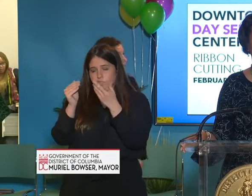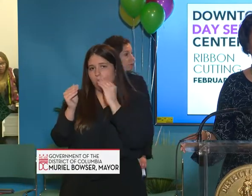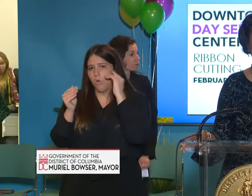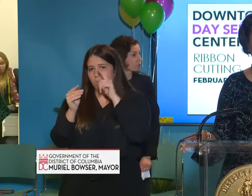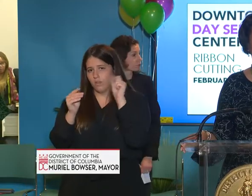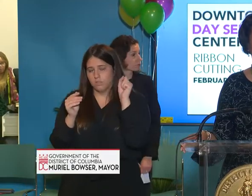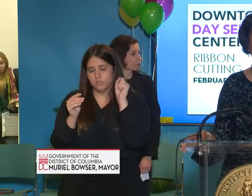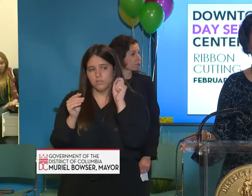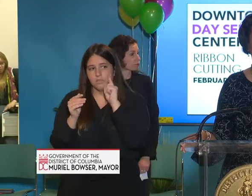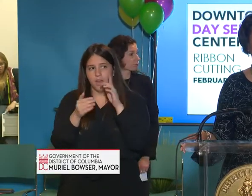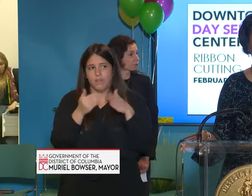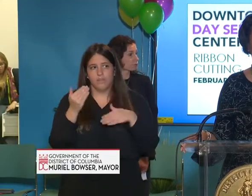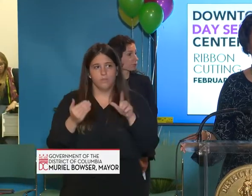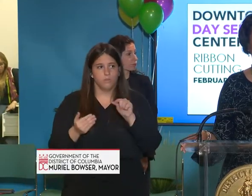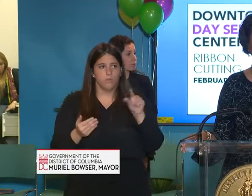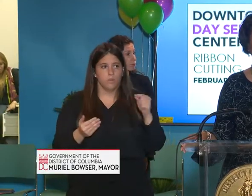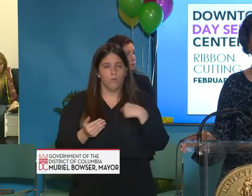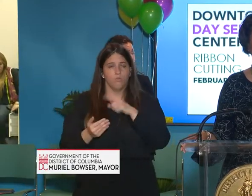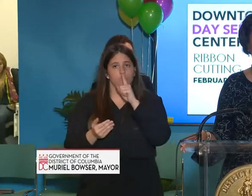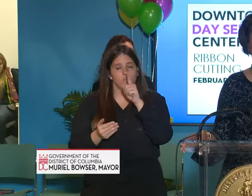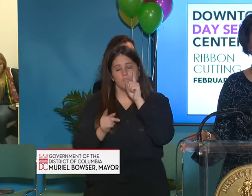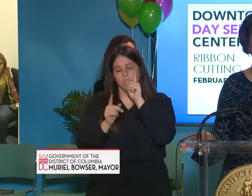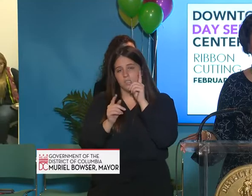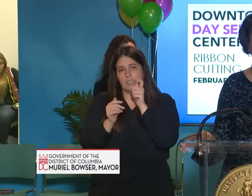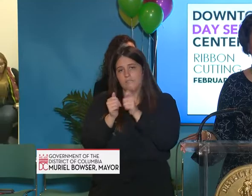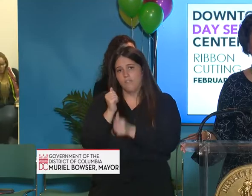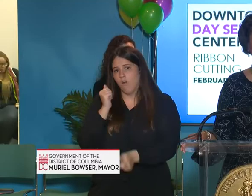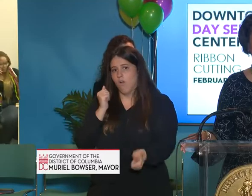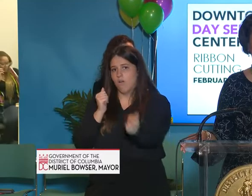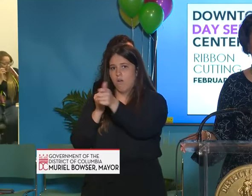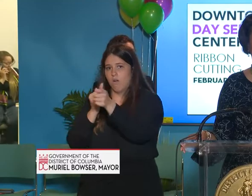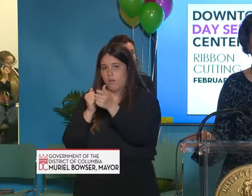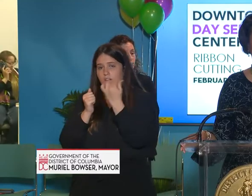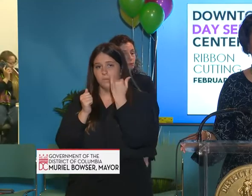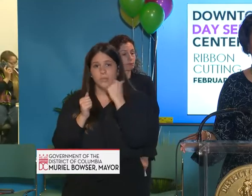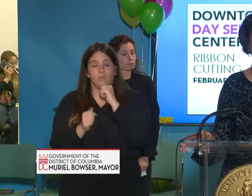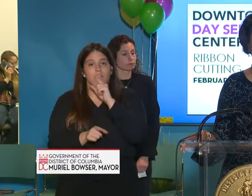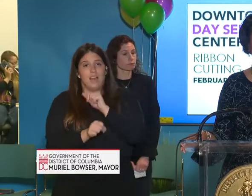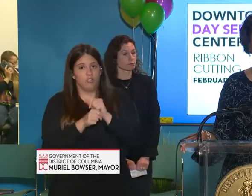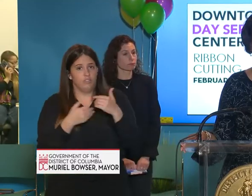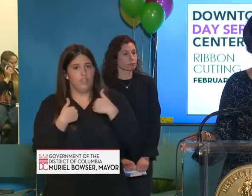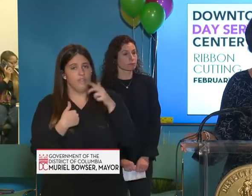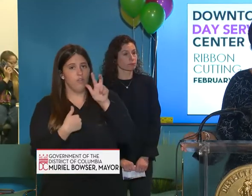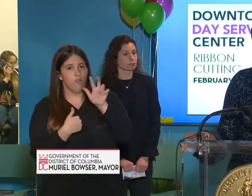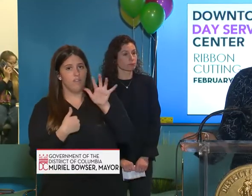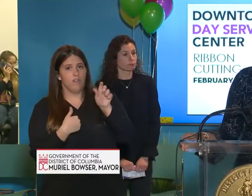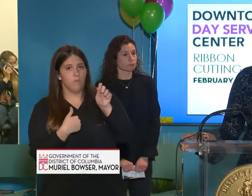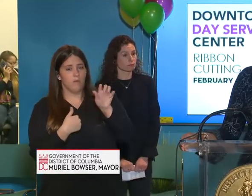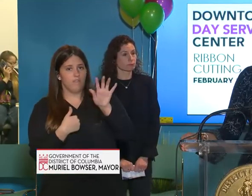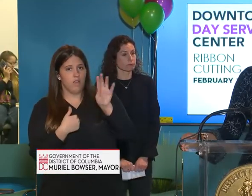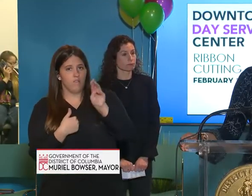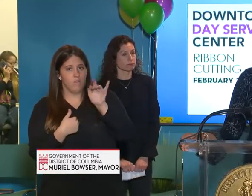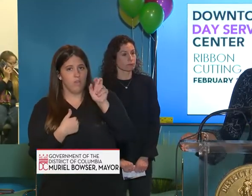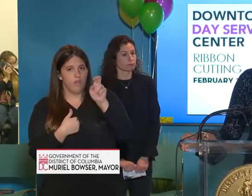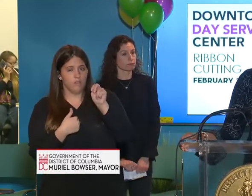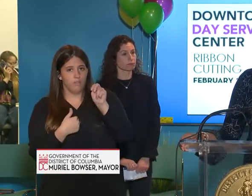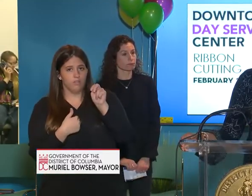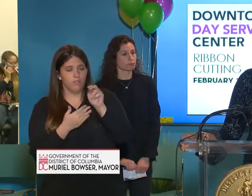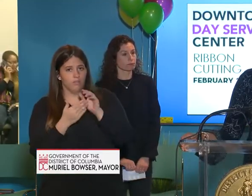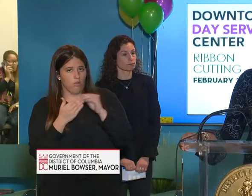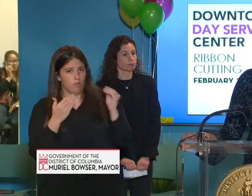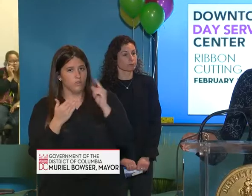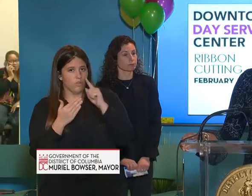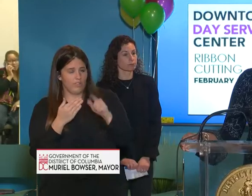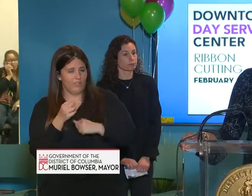2020. And we're kind of far away from reaching that goal if we don't actually have that $35.5 million this year.